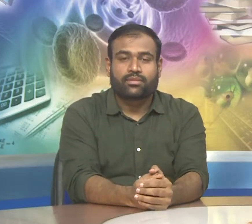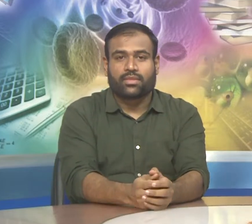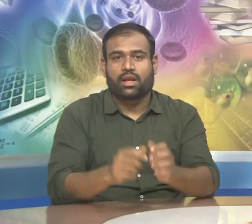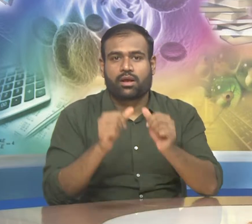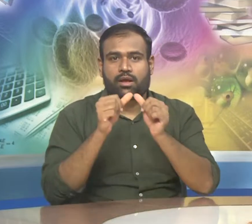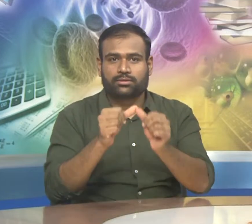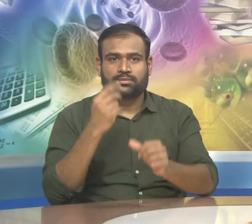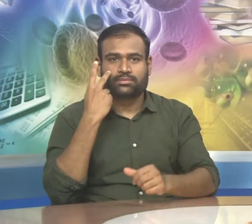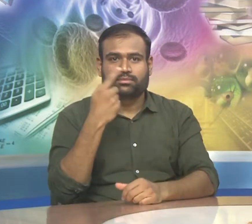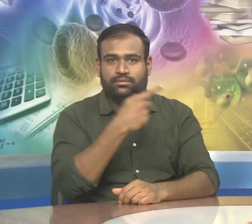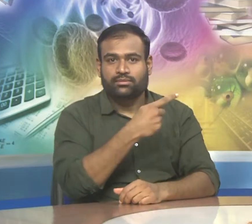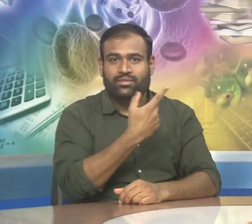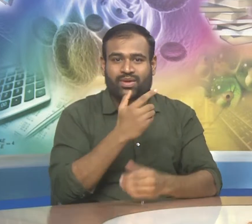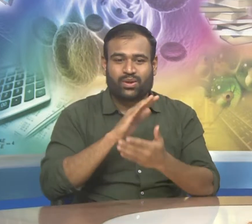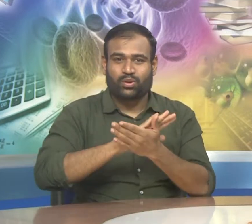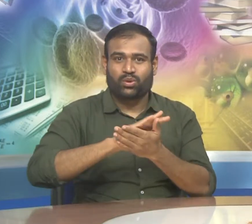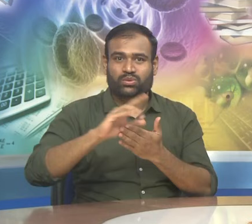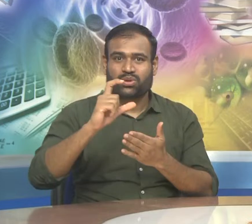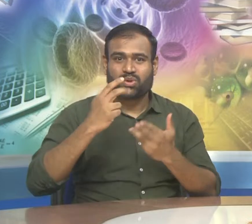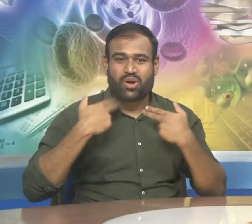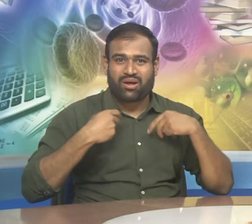and the correct answer is President.